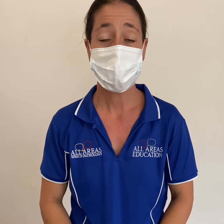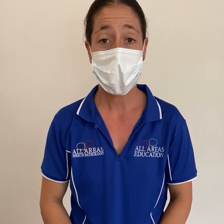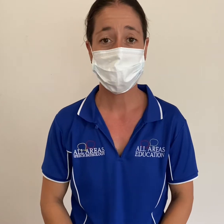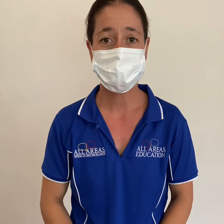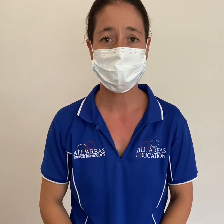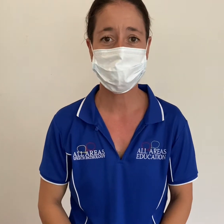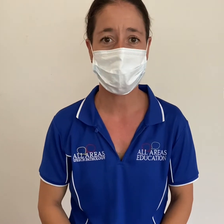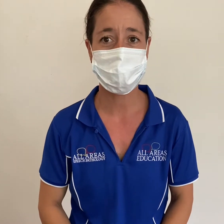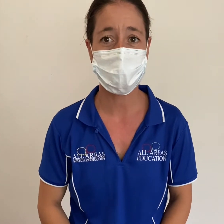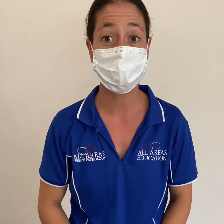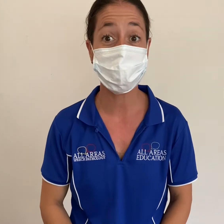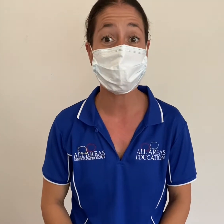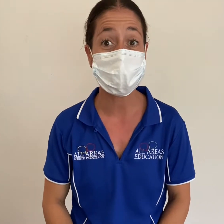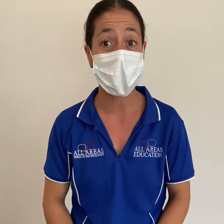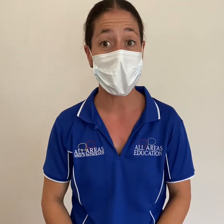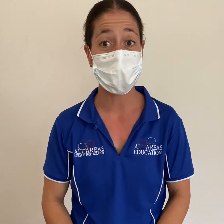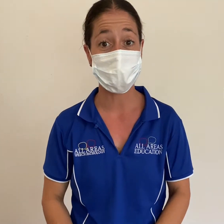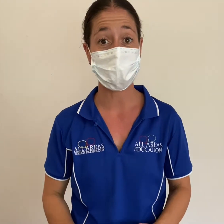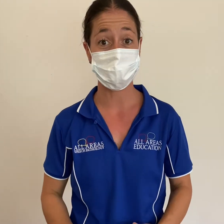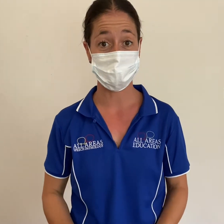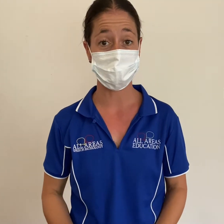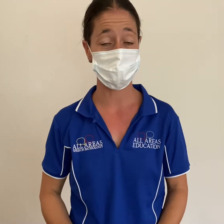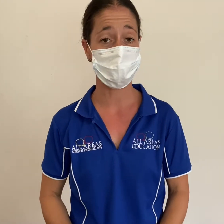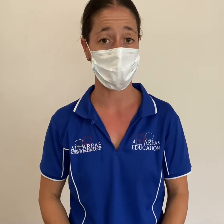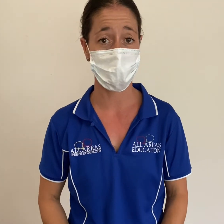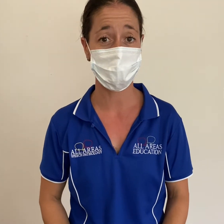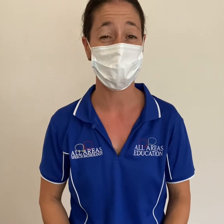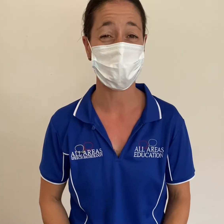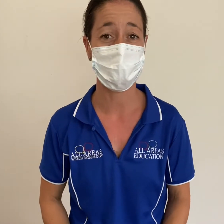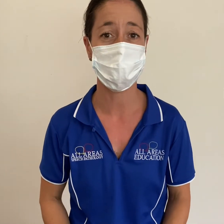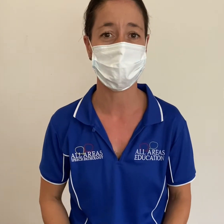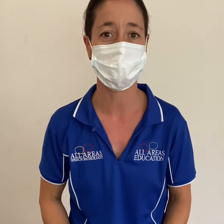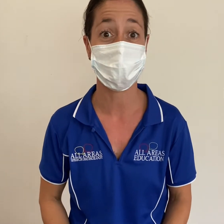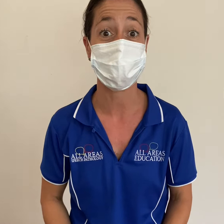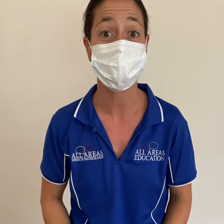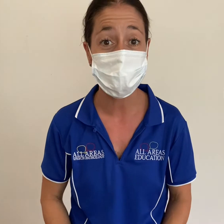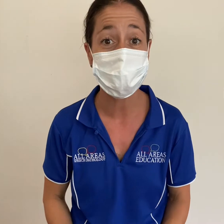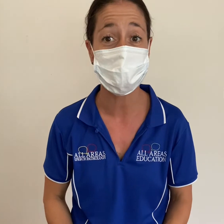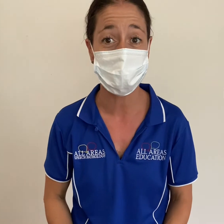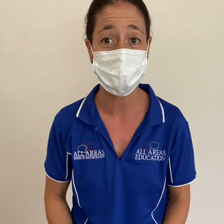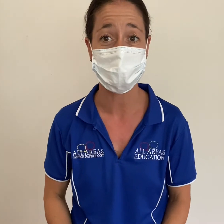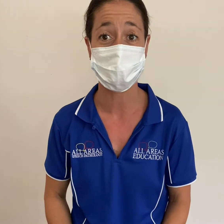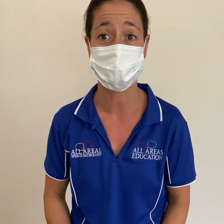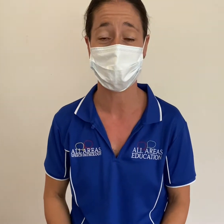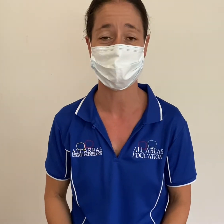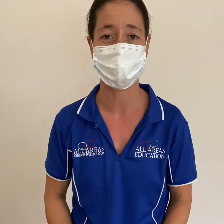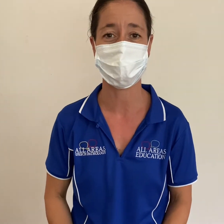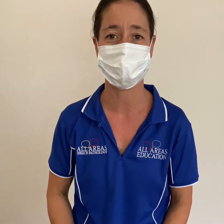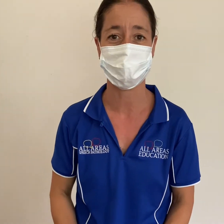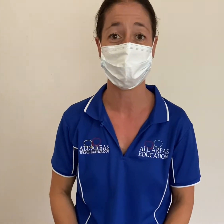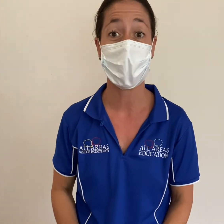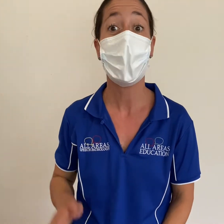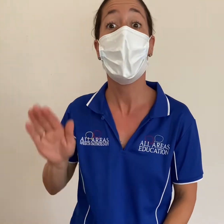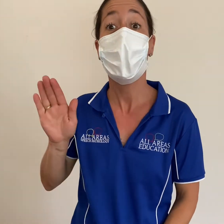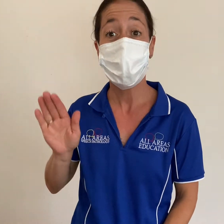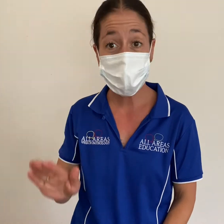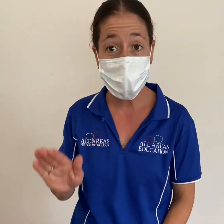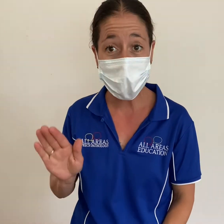Now let's try that using our individual sign or keyword signing to support that message.